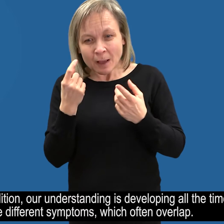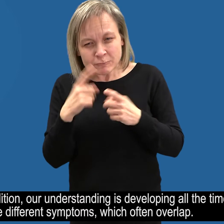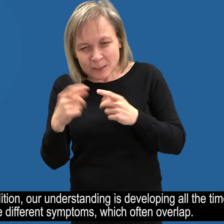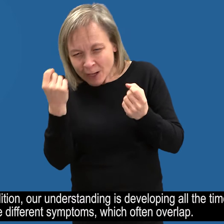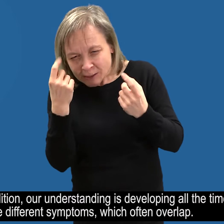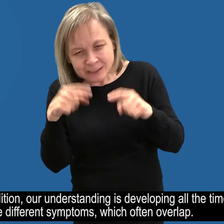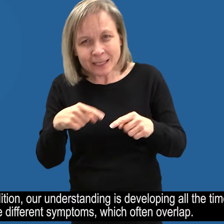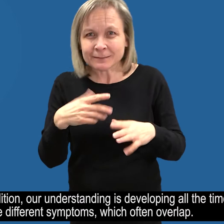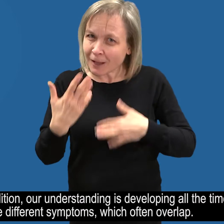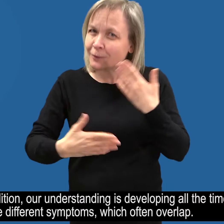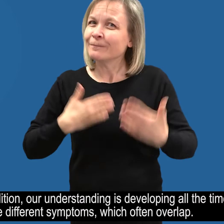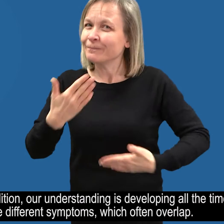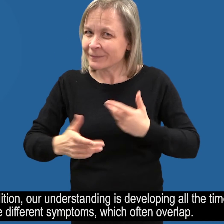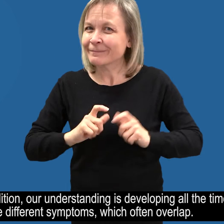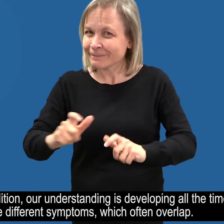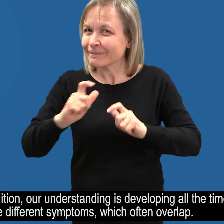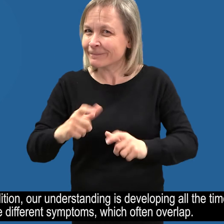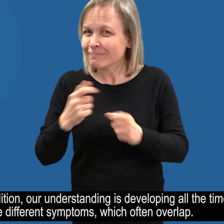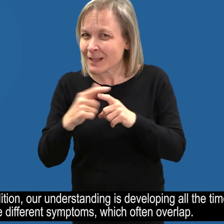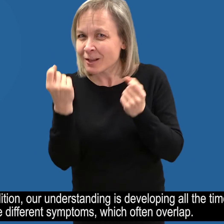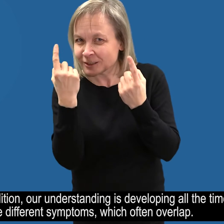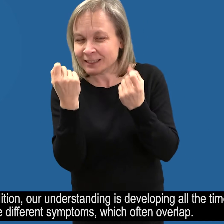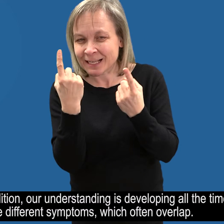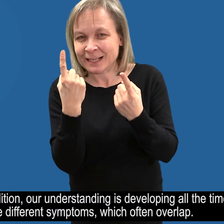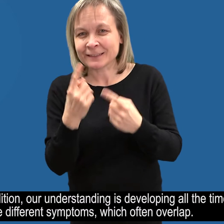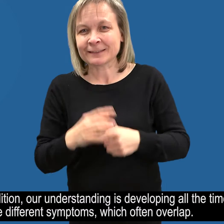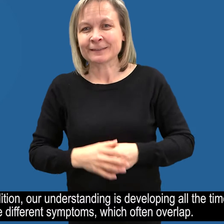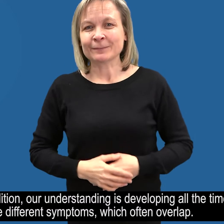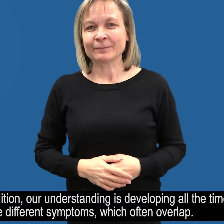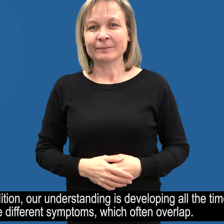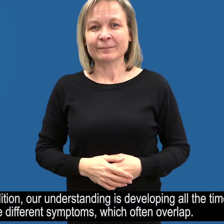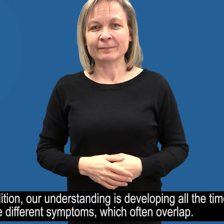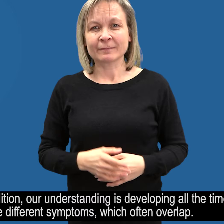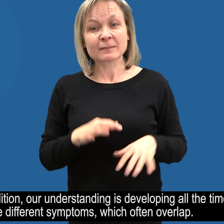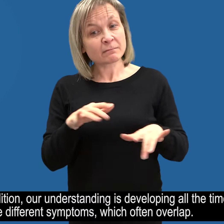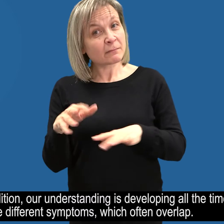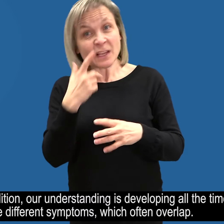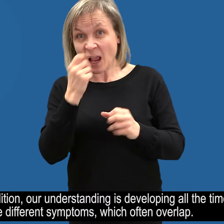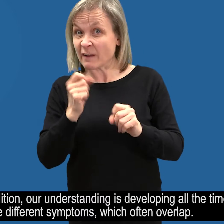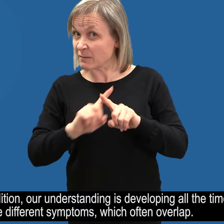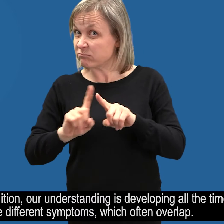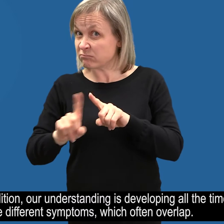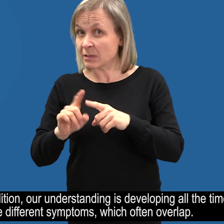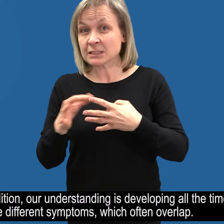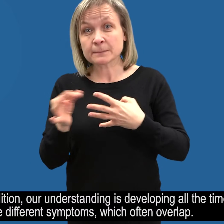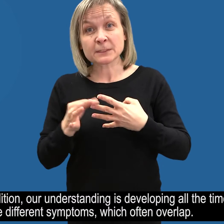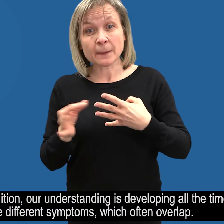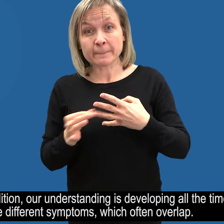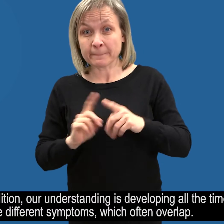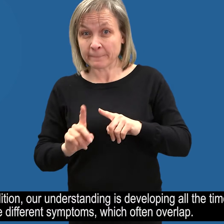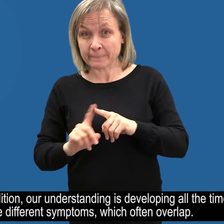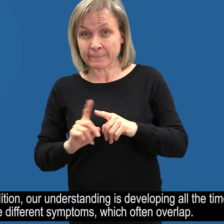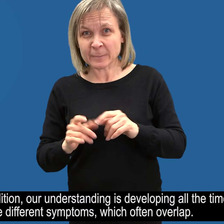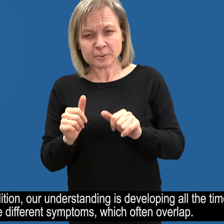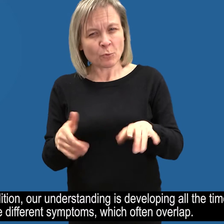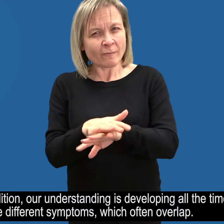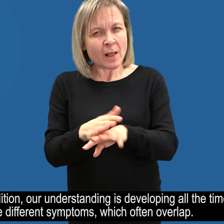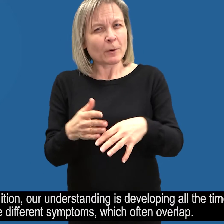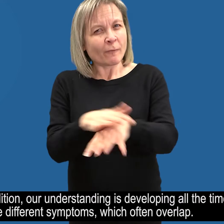As this is a new condition, our understanding is developing all the time. There can be different symptoms which often overlap.